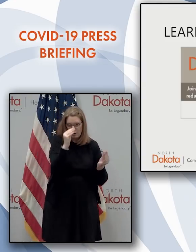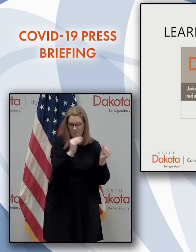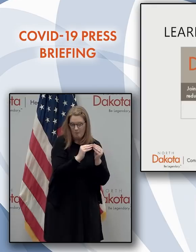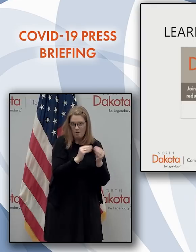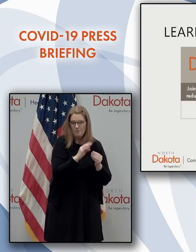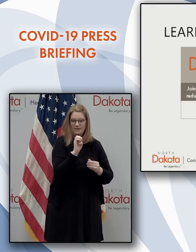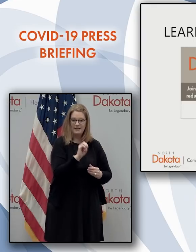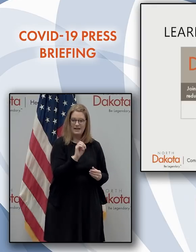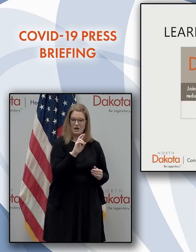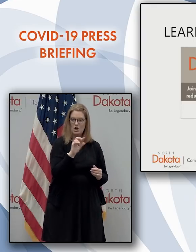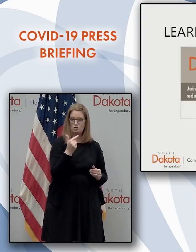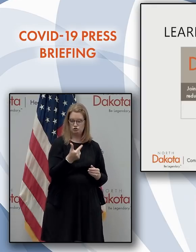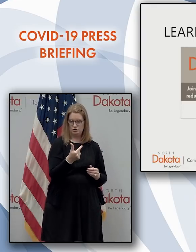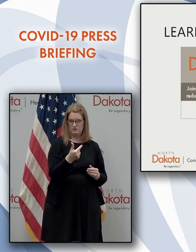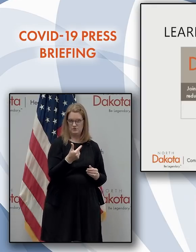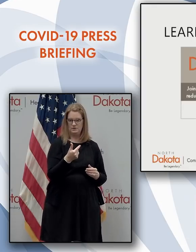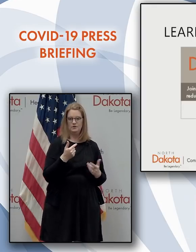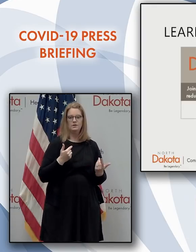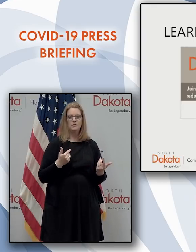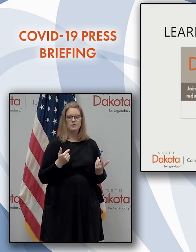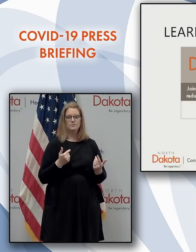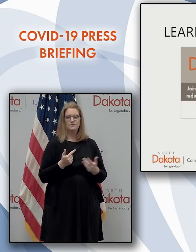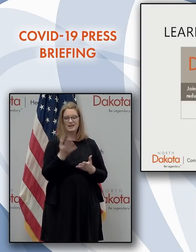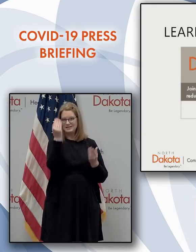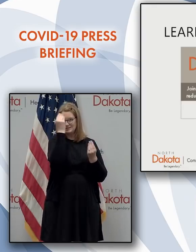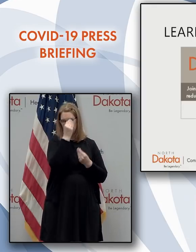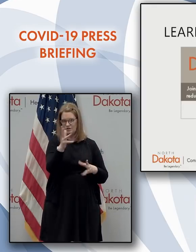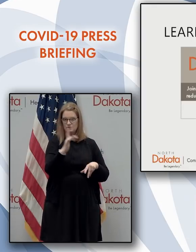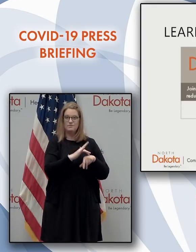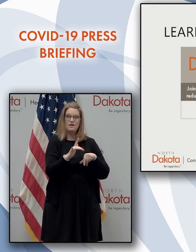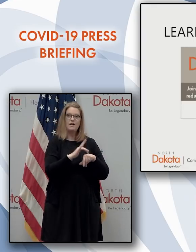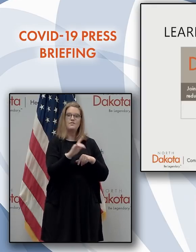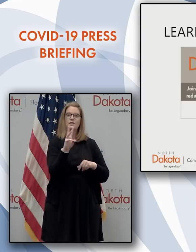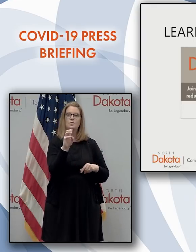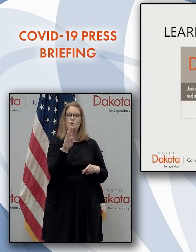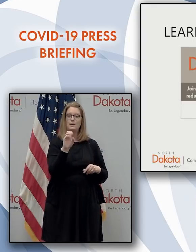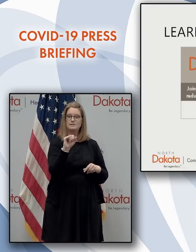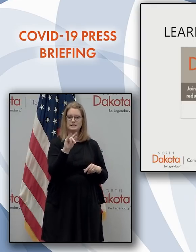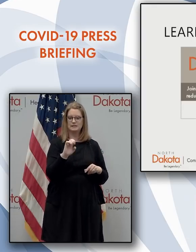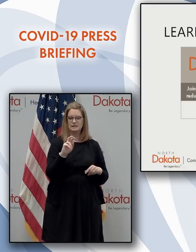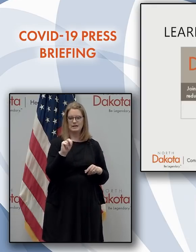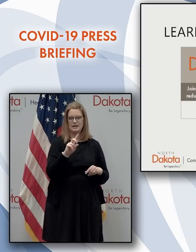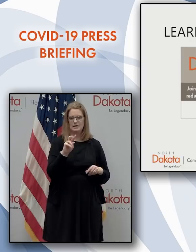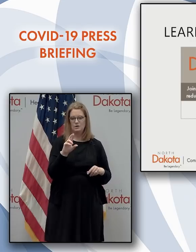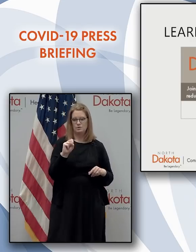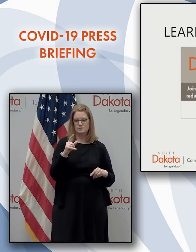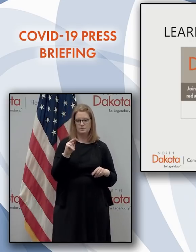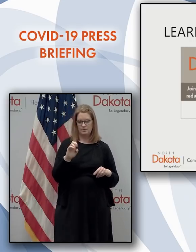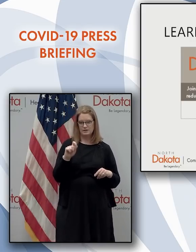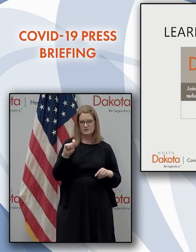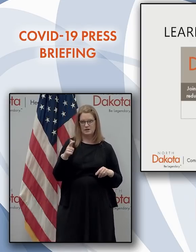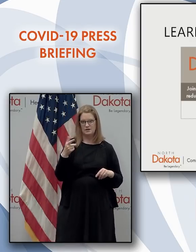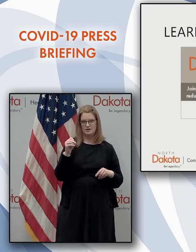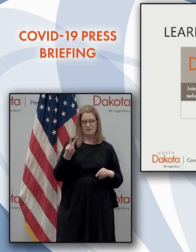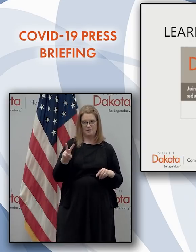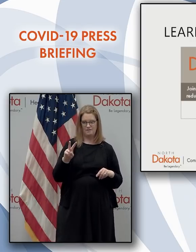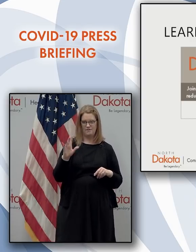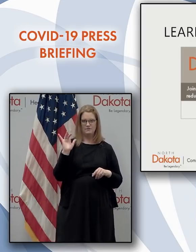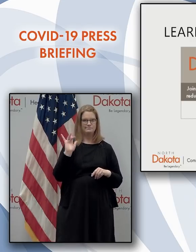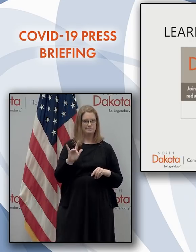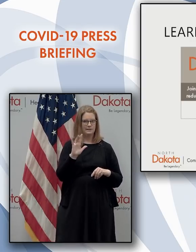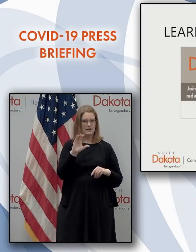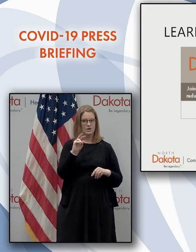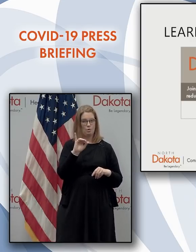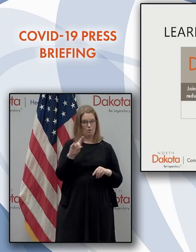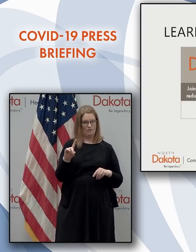ERG, right now, there's information on our website at ndresponse.gov after you click on the